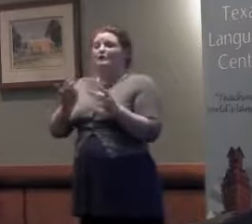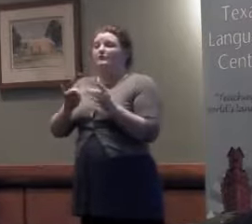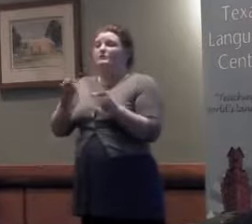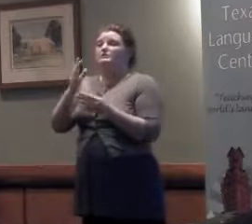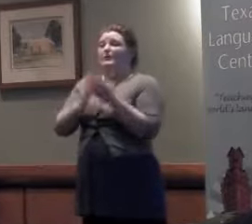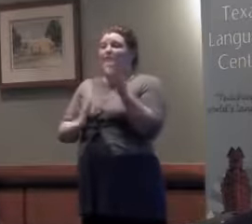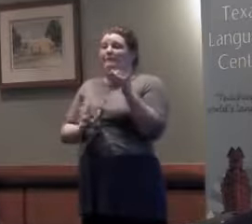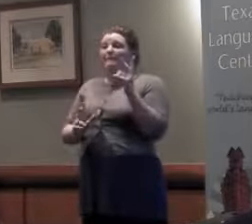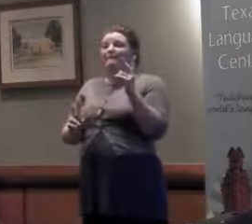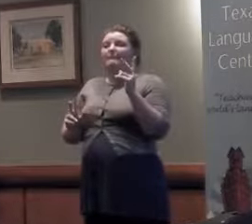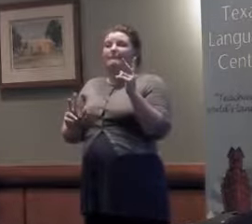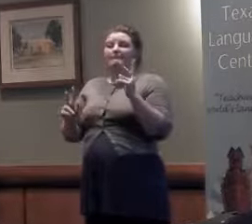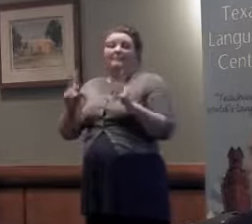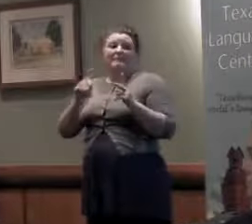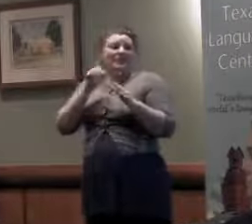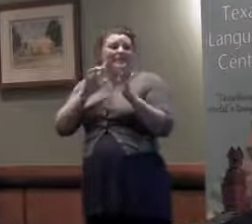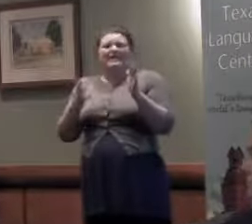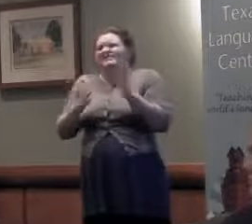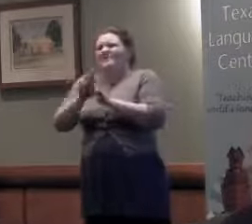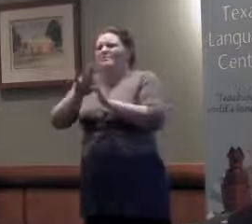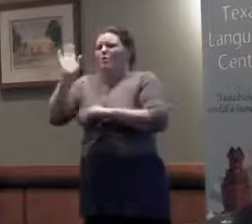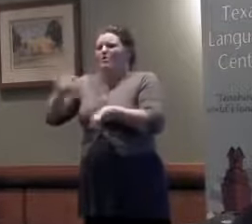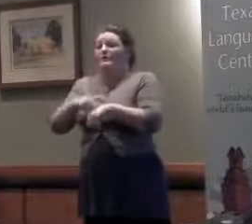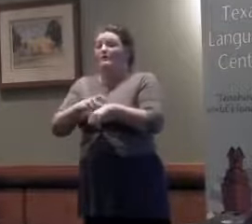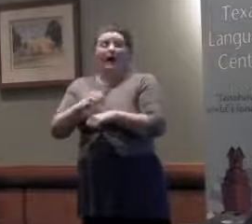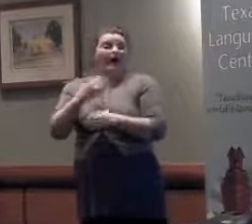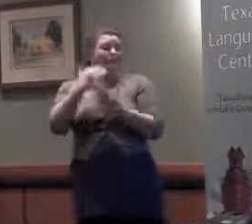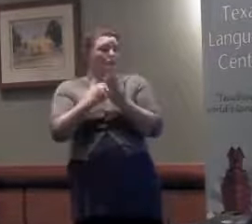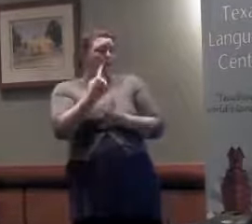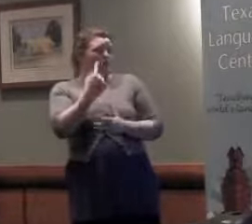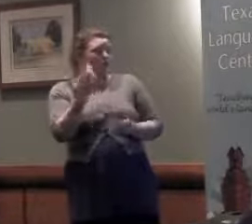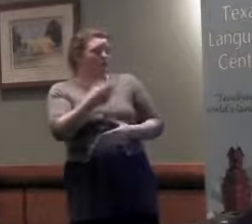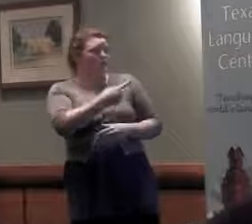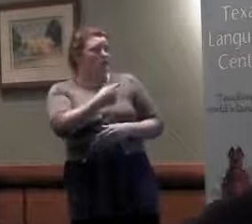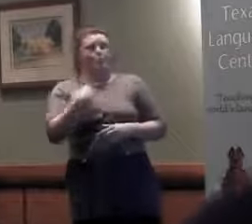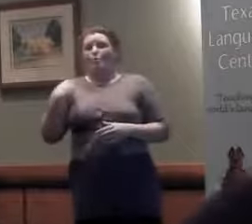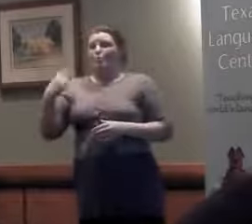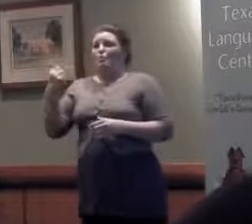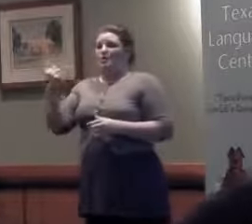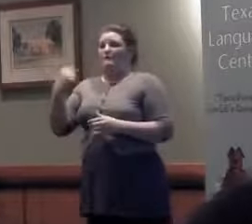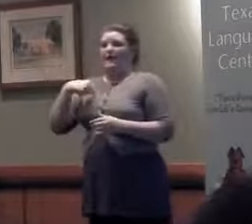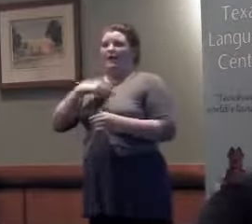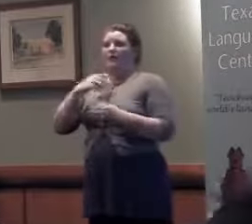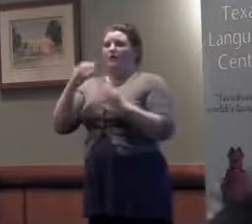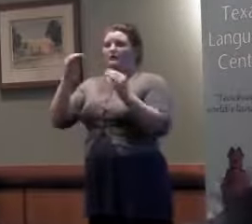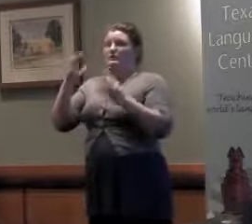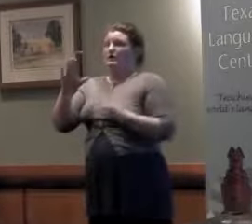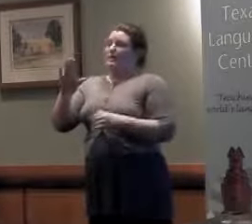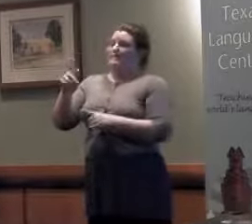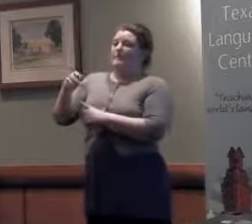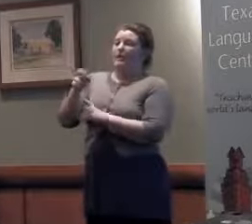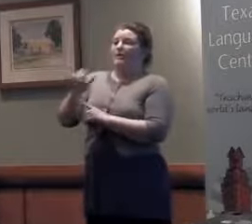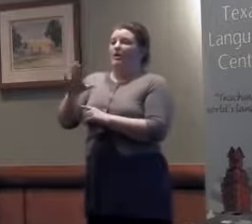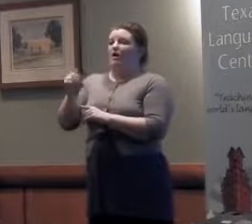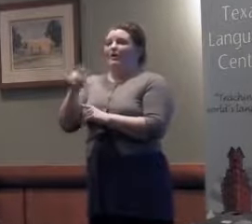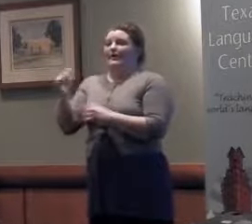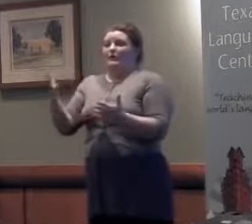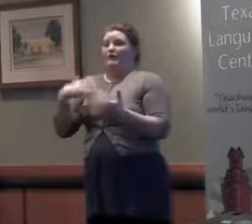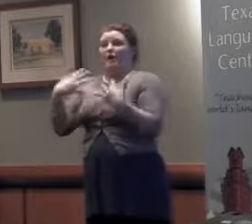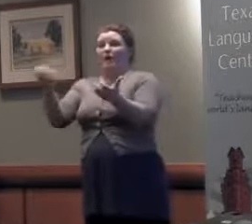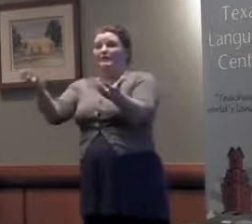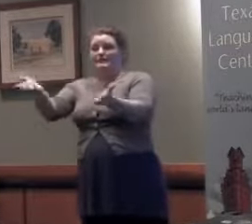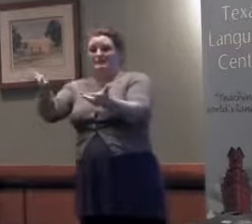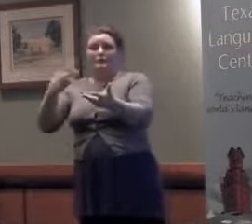the time. I mentioned one here, I actually listed one here. One of our instructors, Terry Conley, who's here in the audience, he's one of